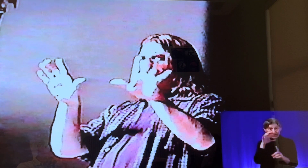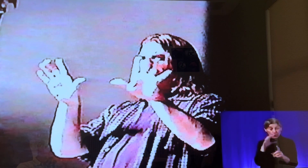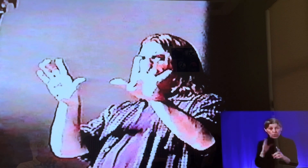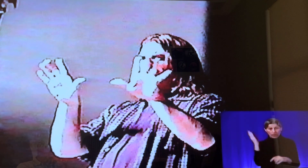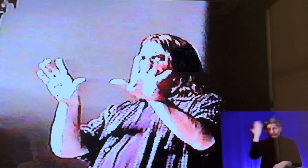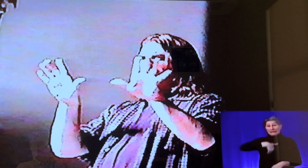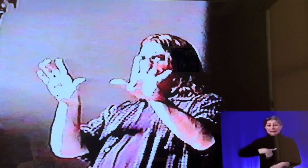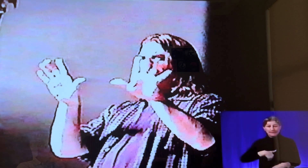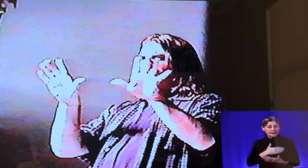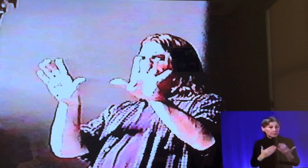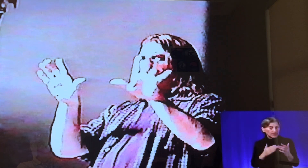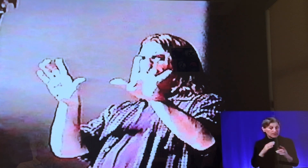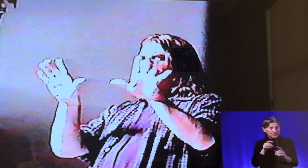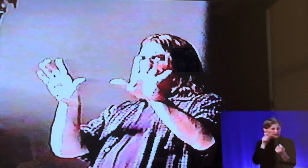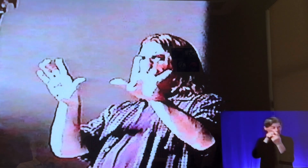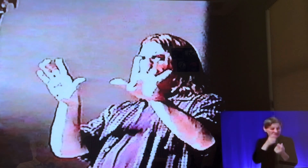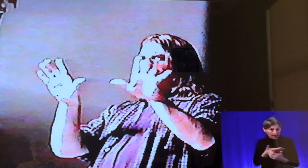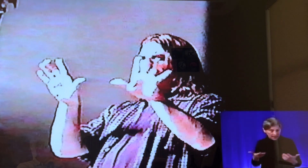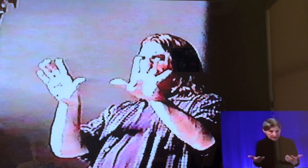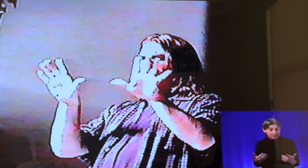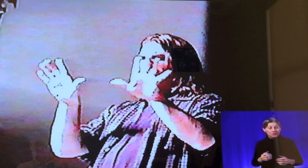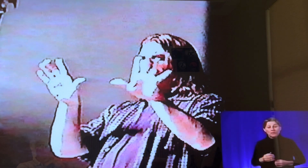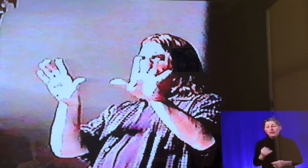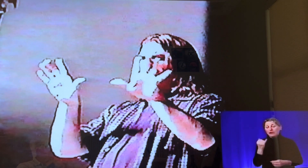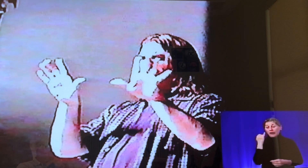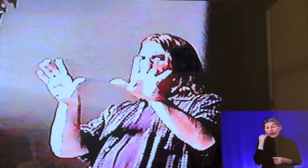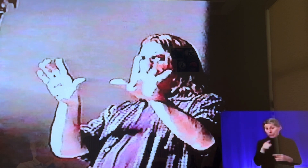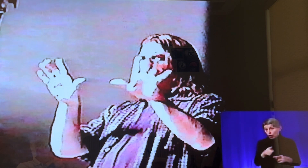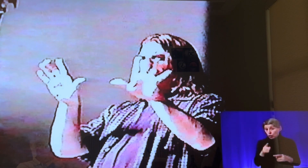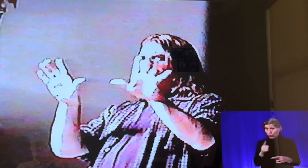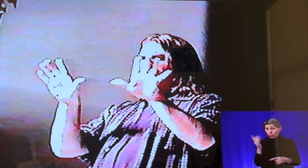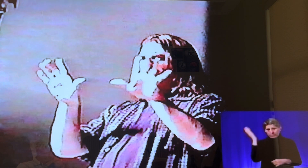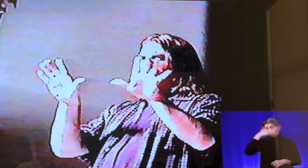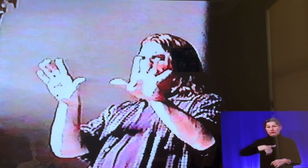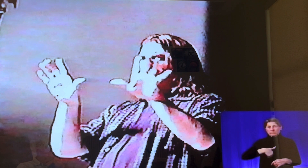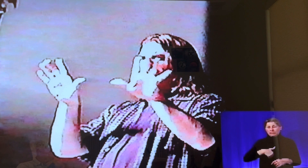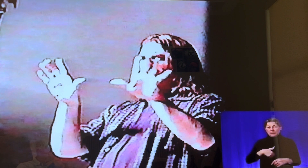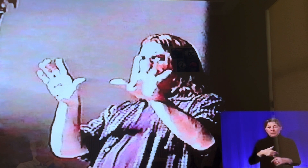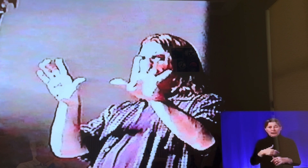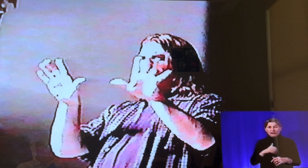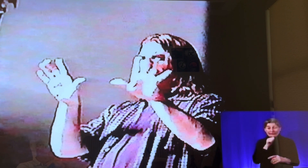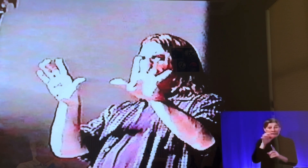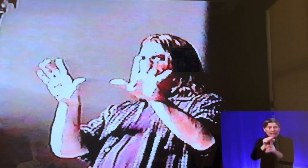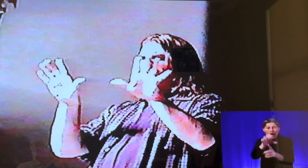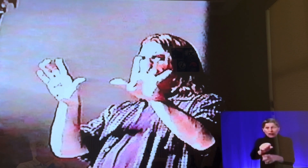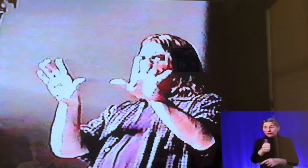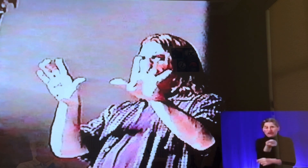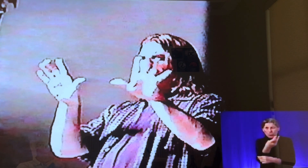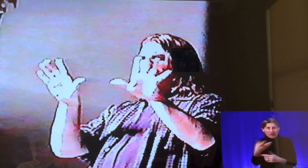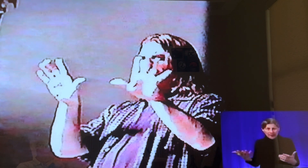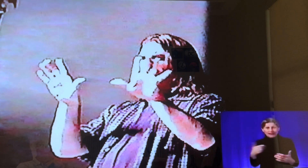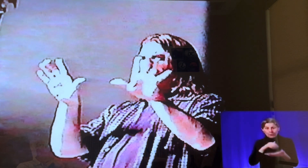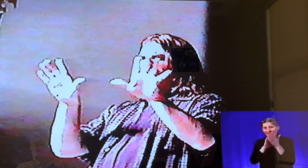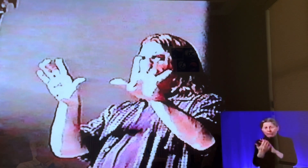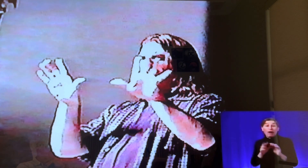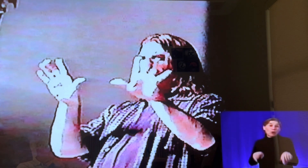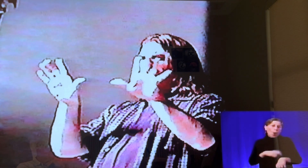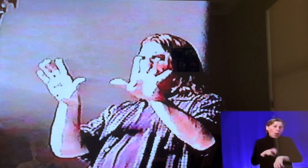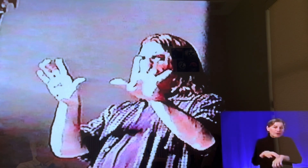specifics. So if you missed a couple of those things that he became, of course in real life you're going to put your hand up